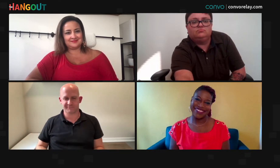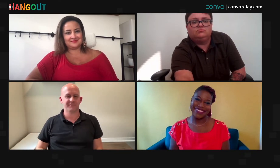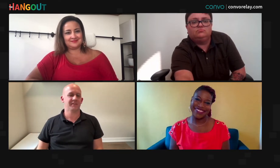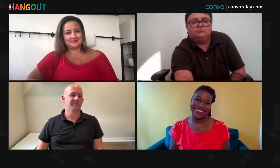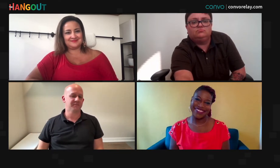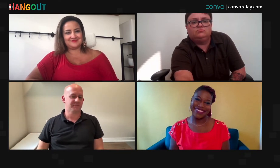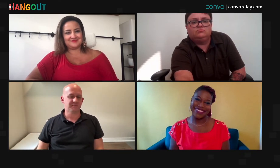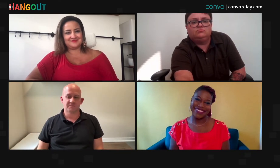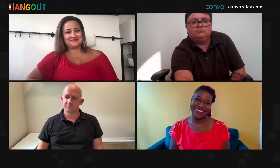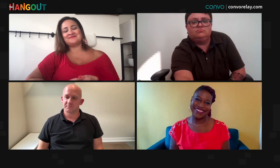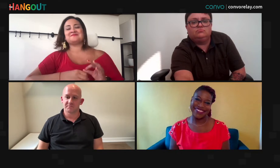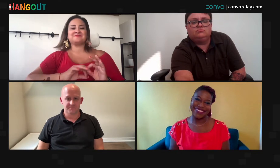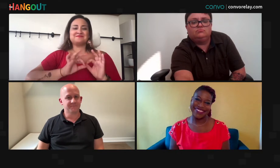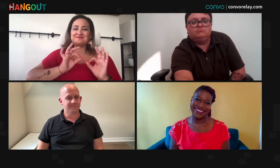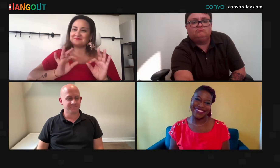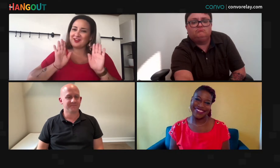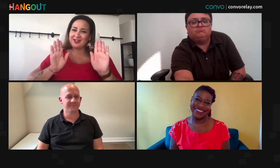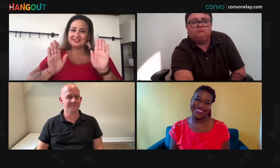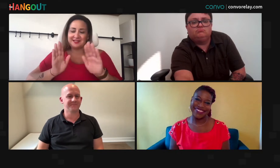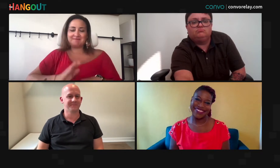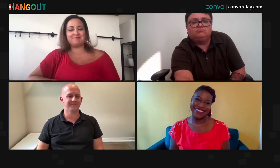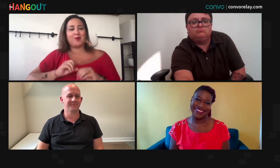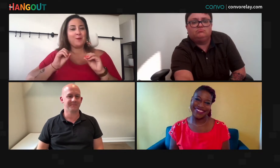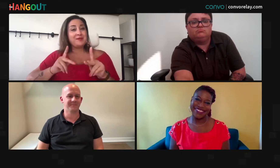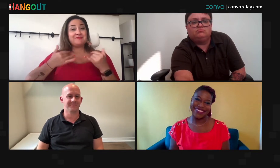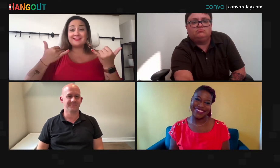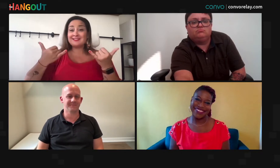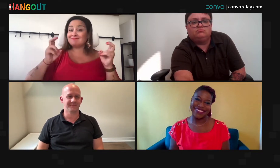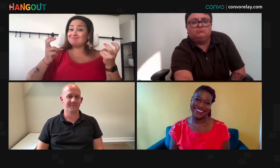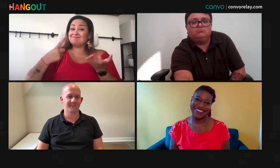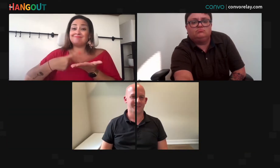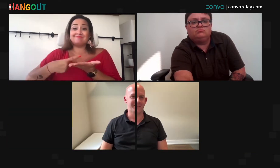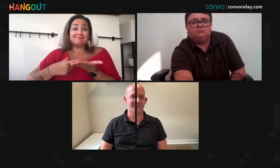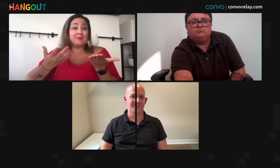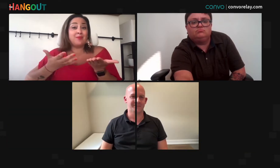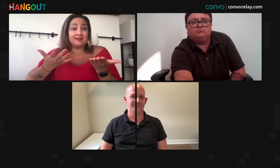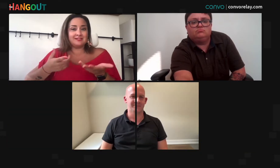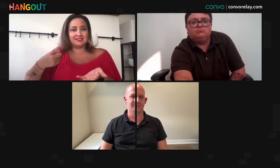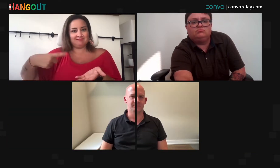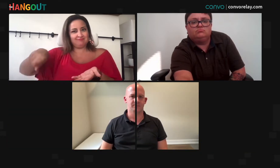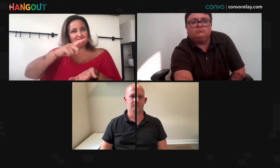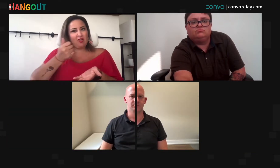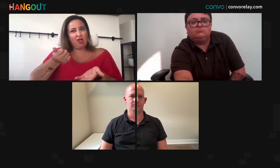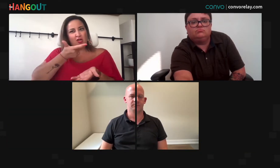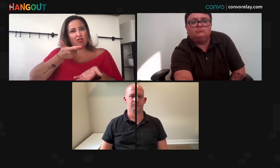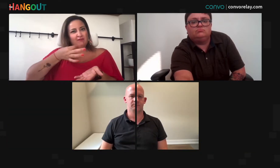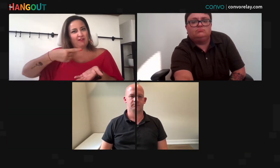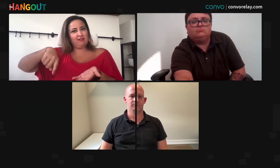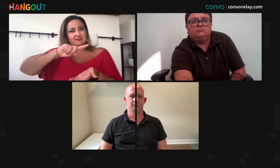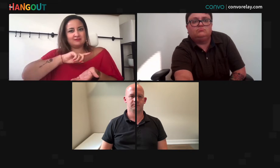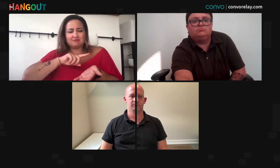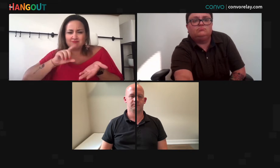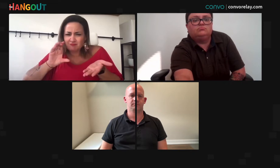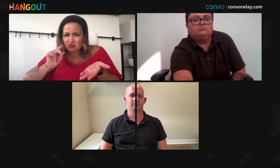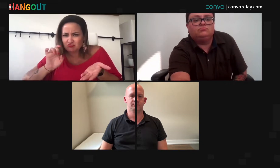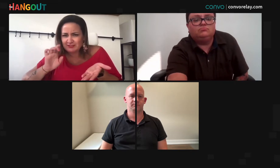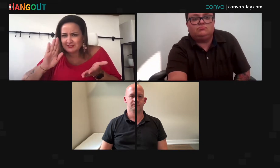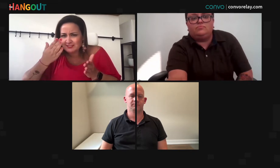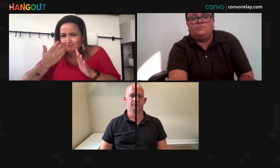white box lid to my right. Awesome. This is Melissa. So the topic we're going to be discussing